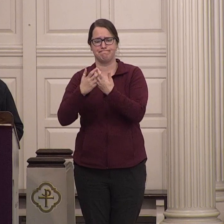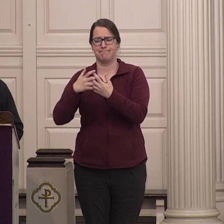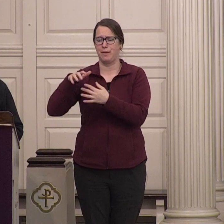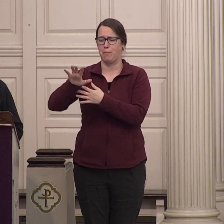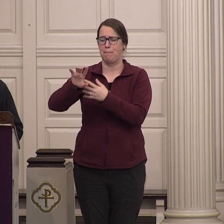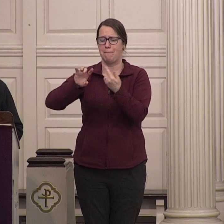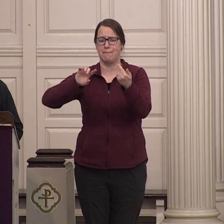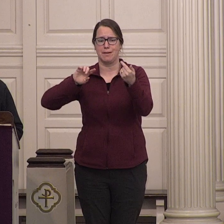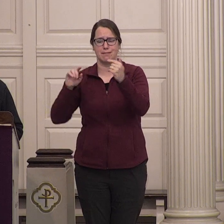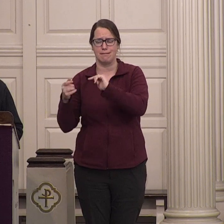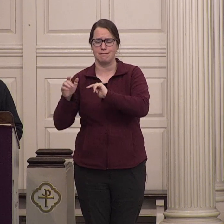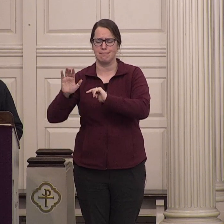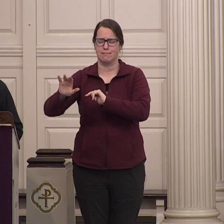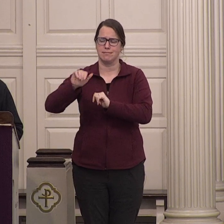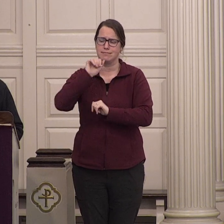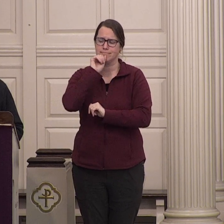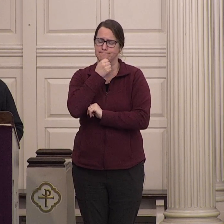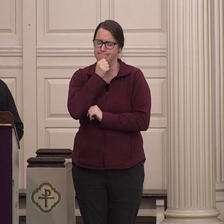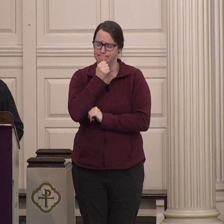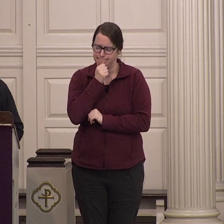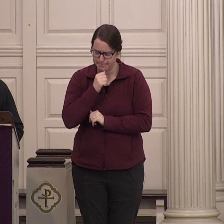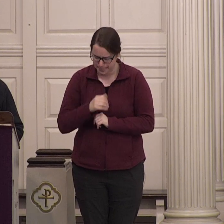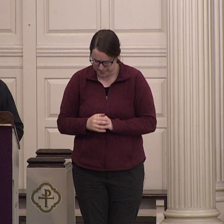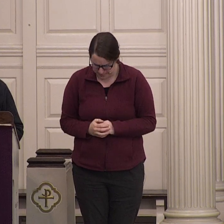suffering. We pray to the Lord.